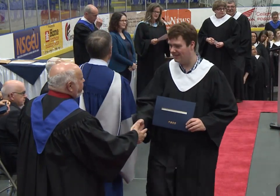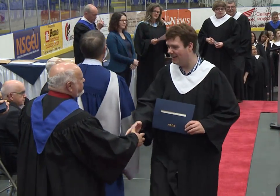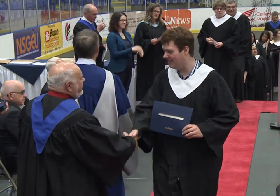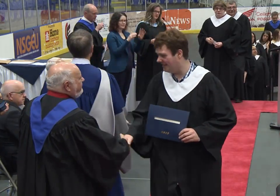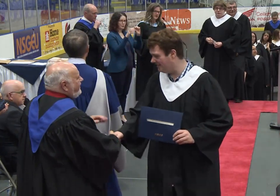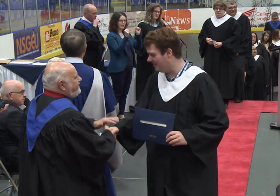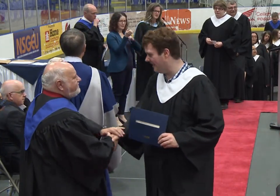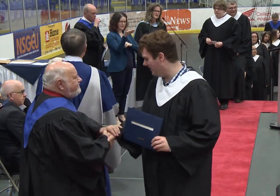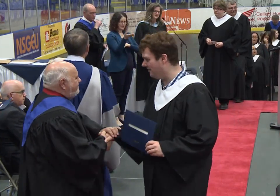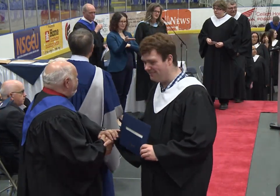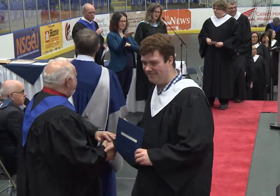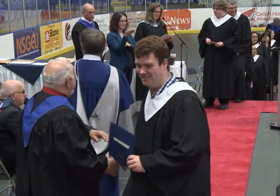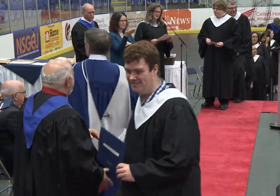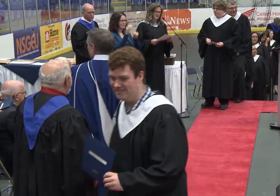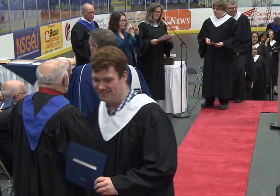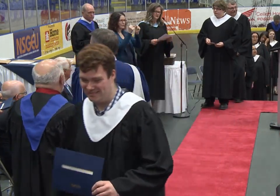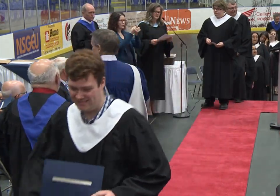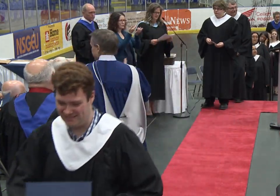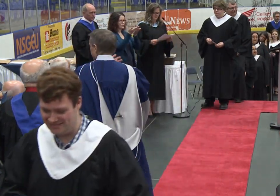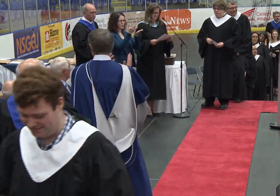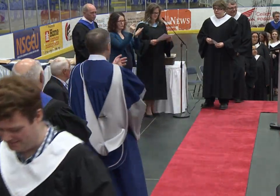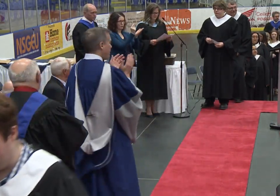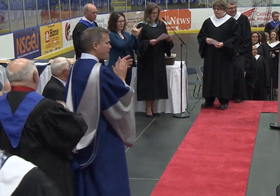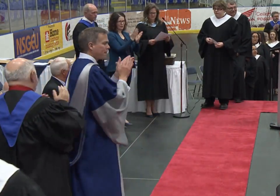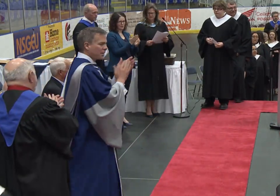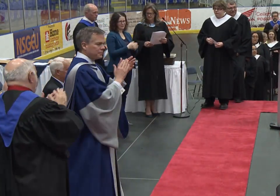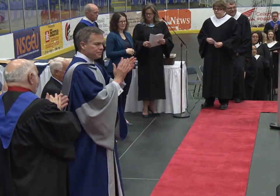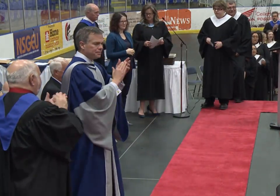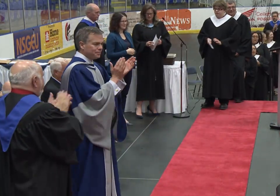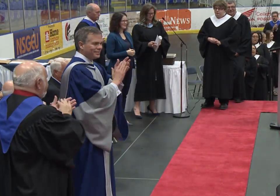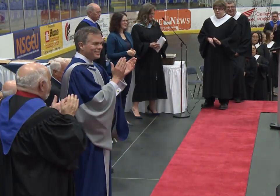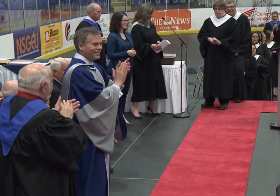Mr. President, the graduates in social services.